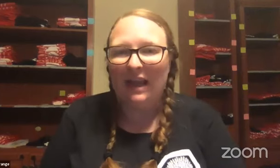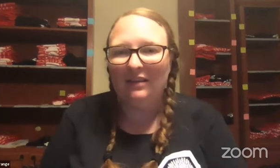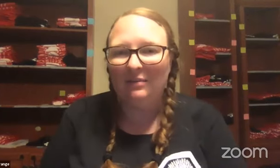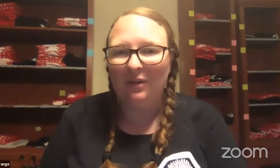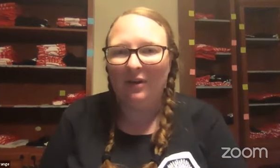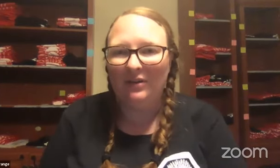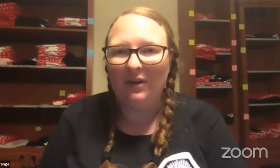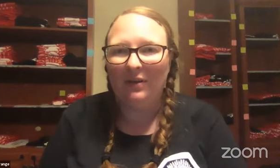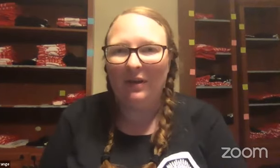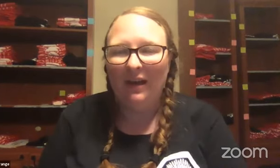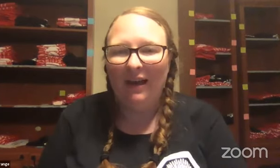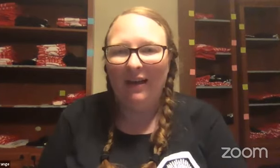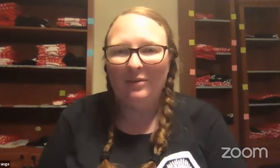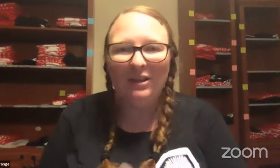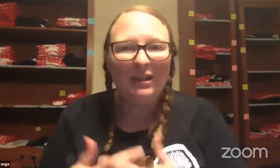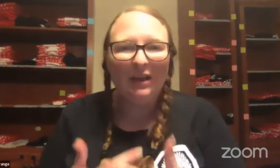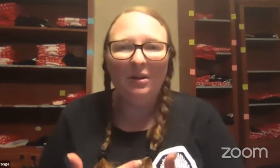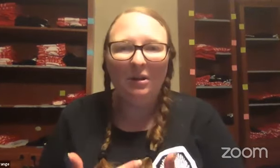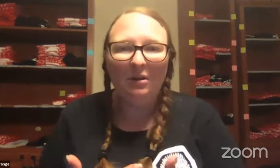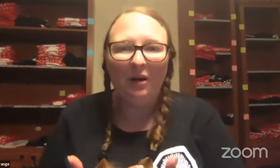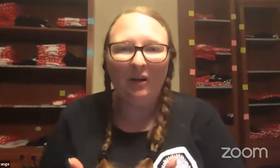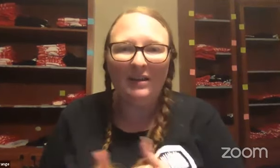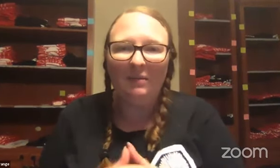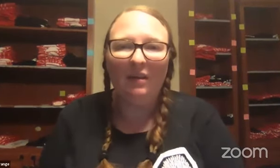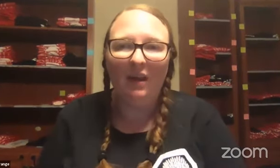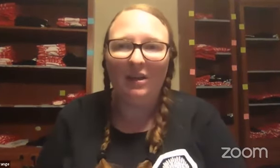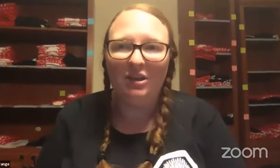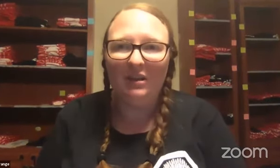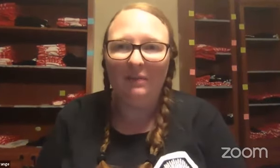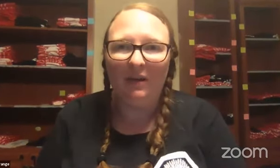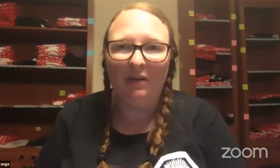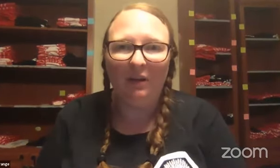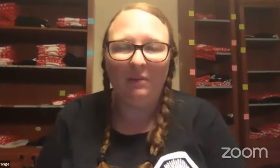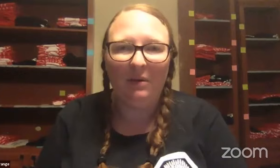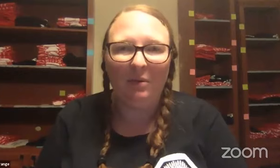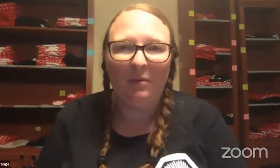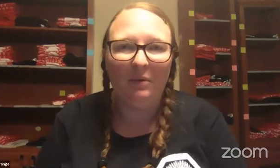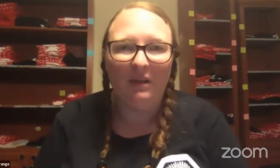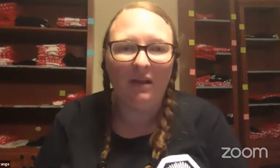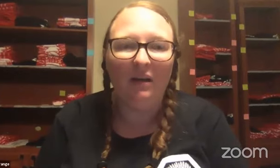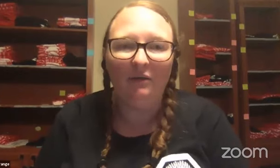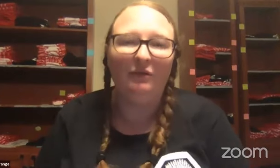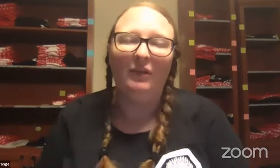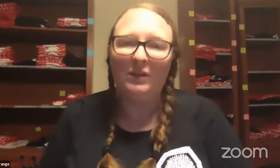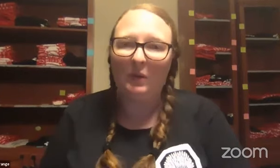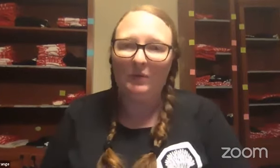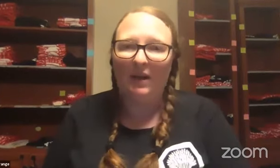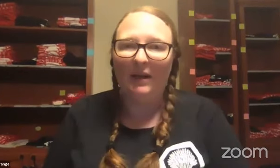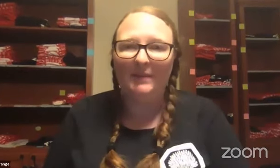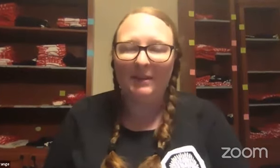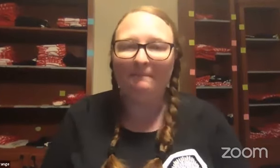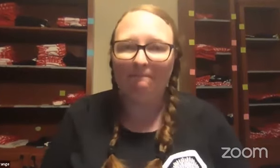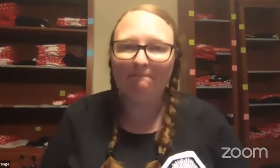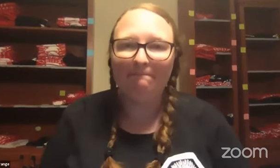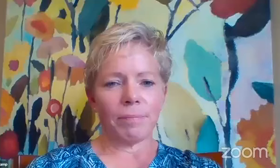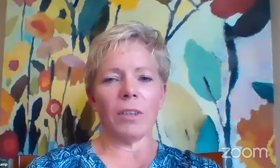talent, but also just to include her in something that she's been a really big proponent of for this whole time. So.